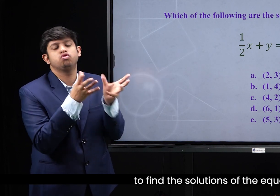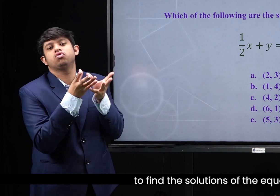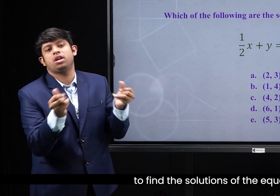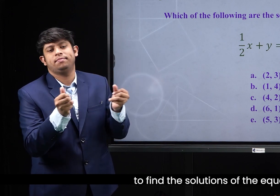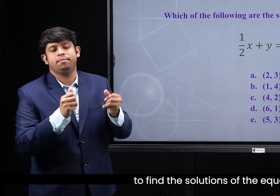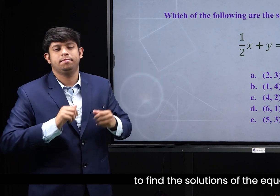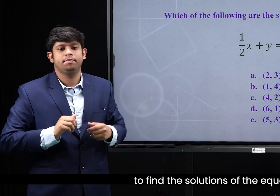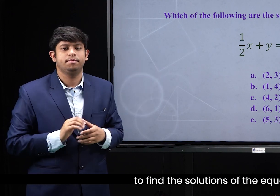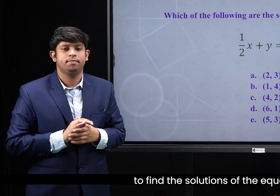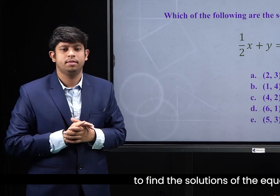the solutions of the equation.